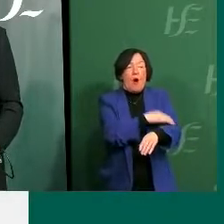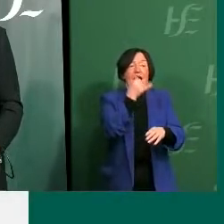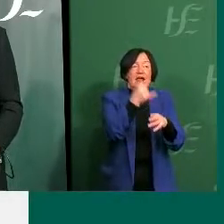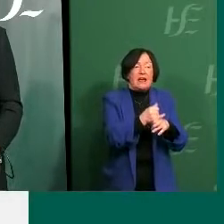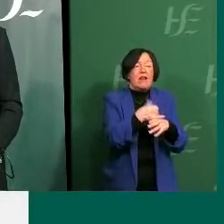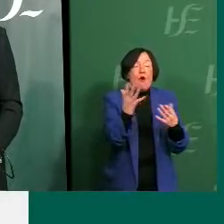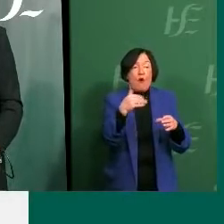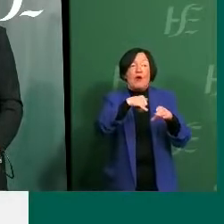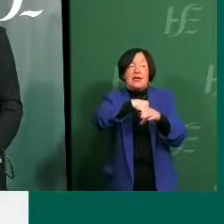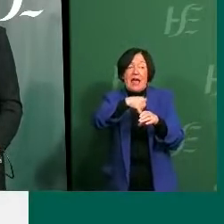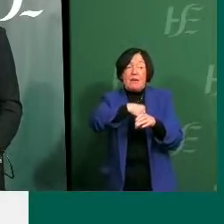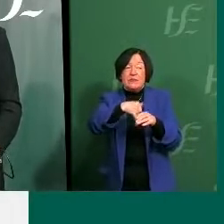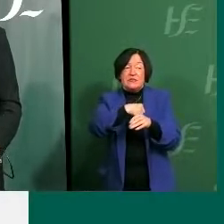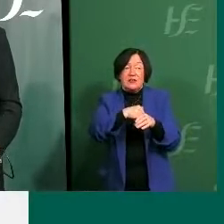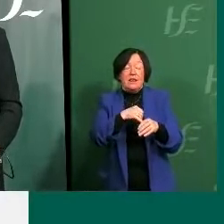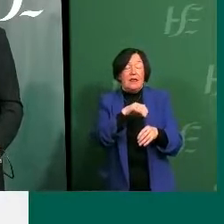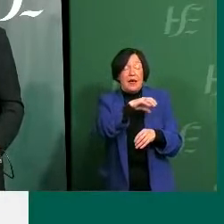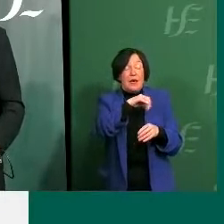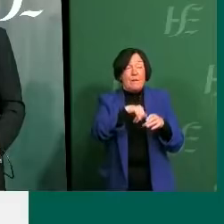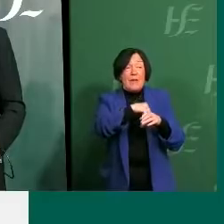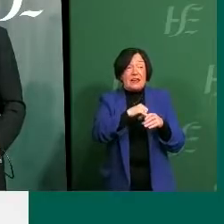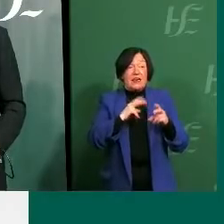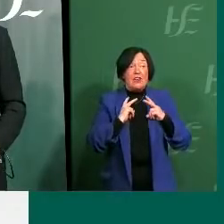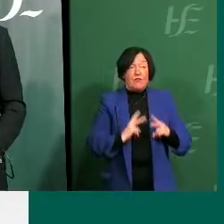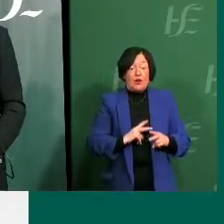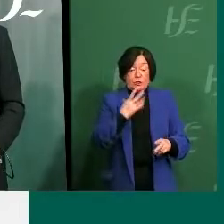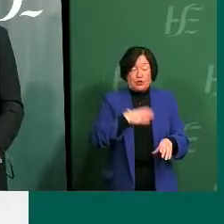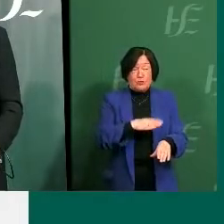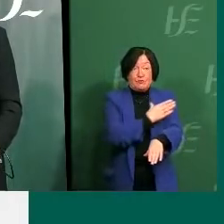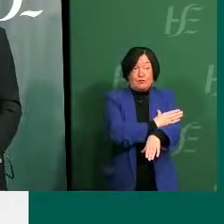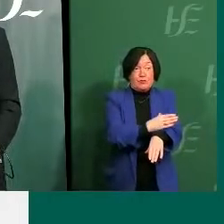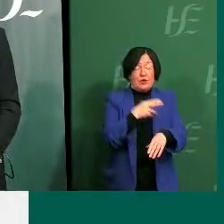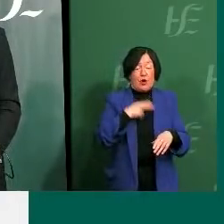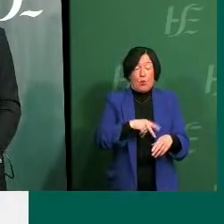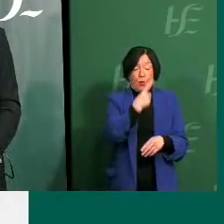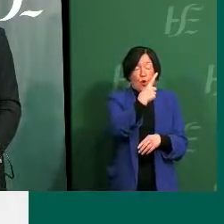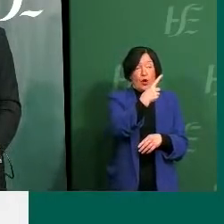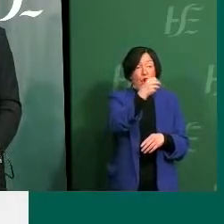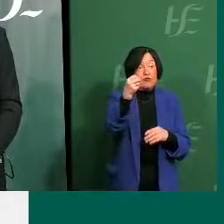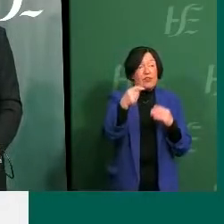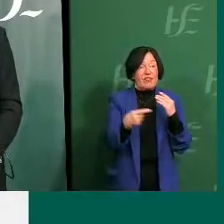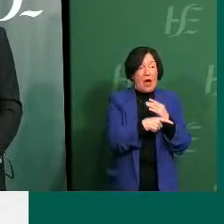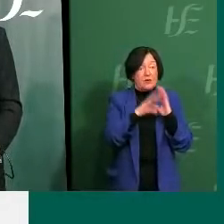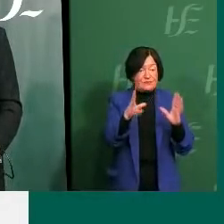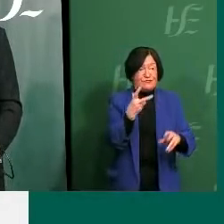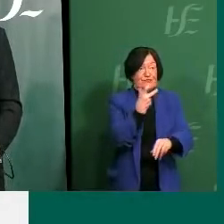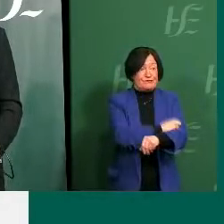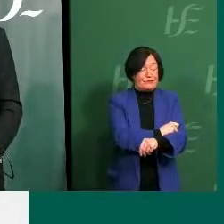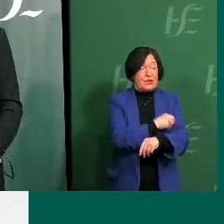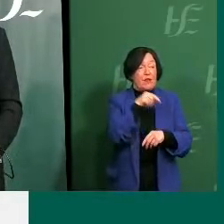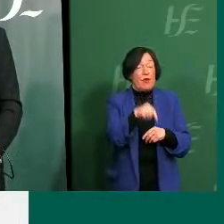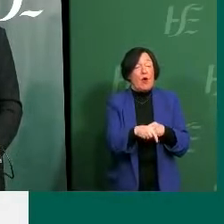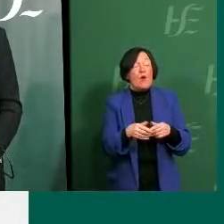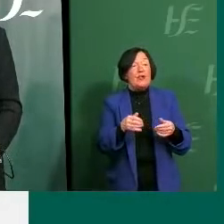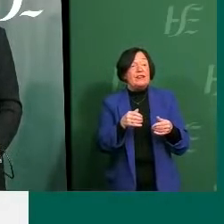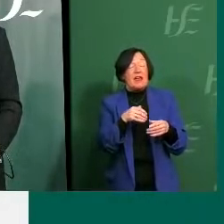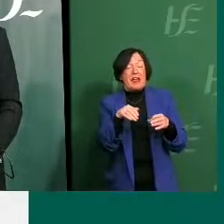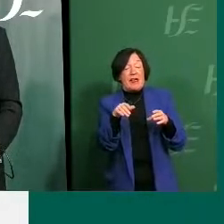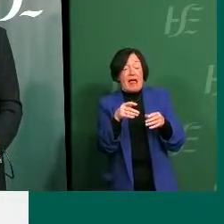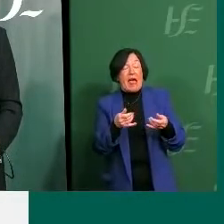indeed the pharmacy. Medically vulnerable has only recently commenced and close to 100,000 administered. Majority